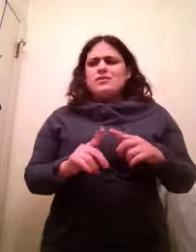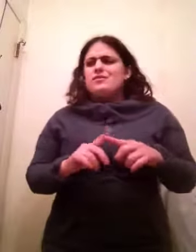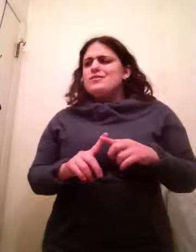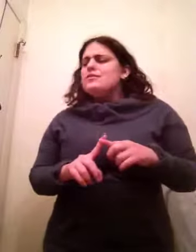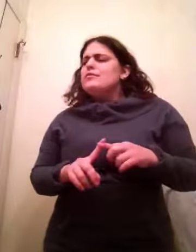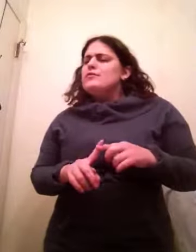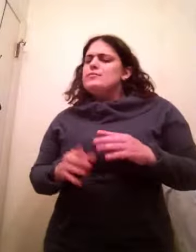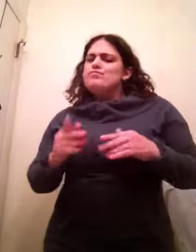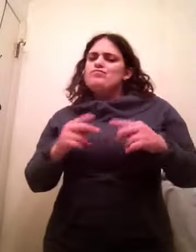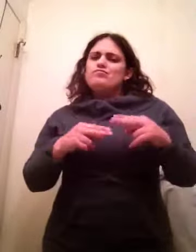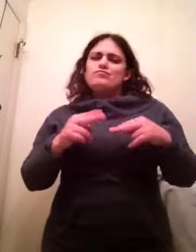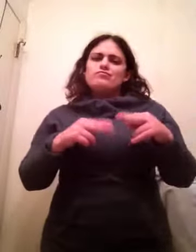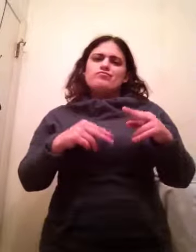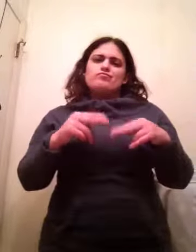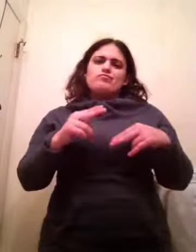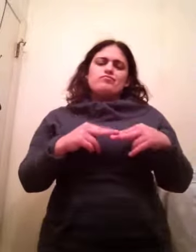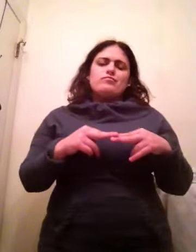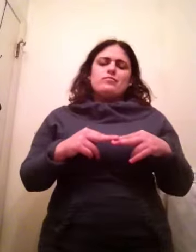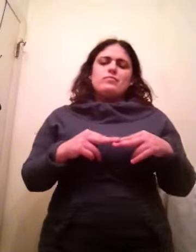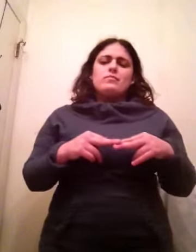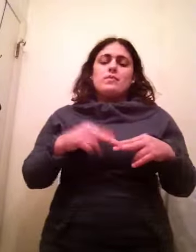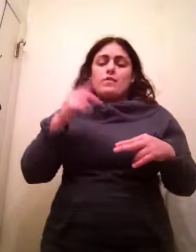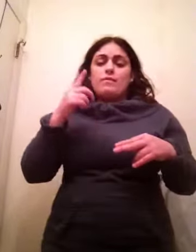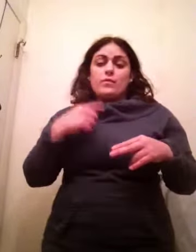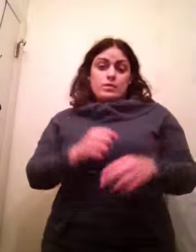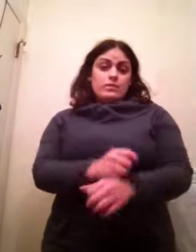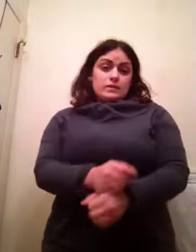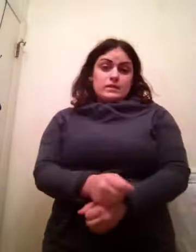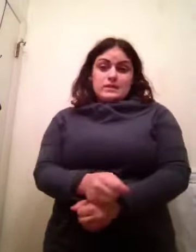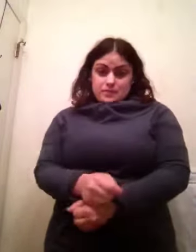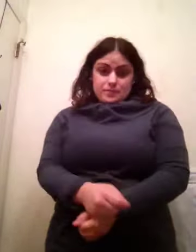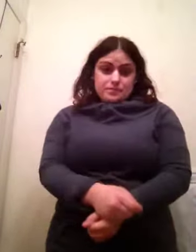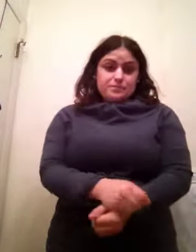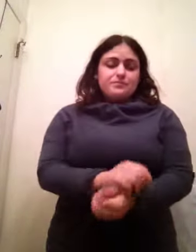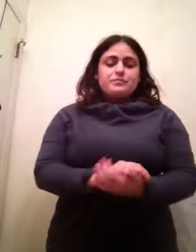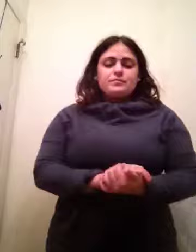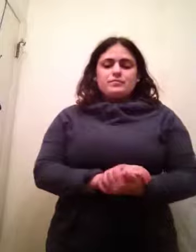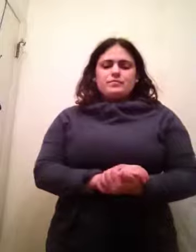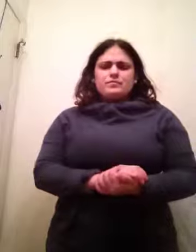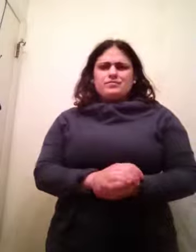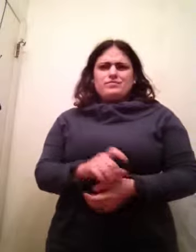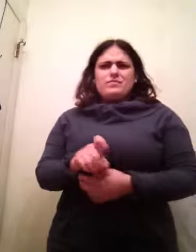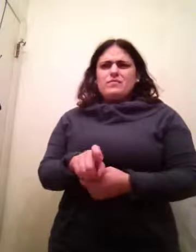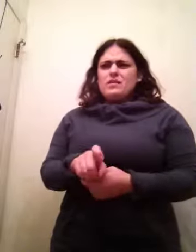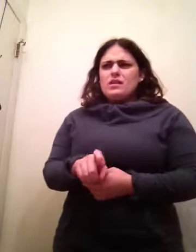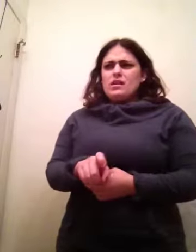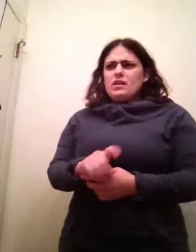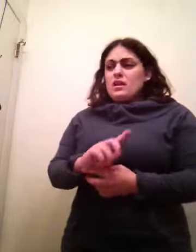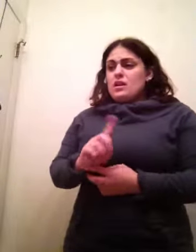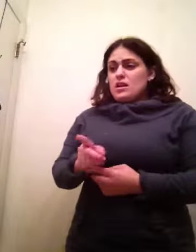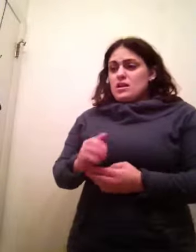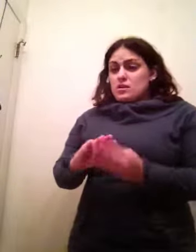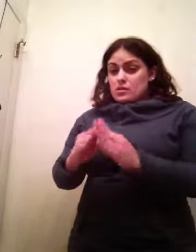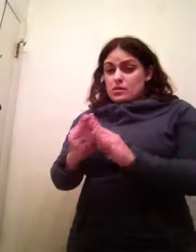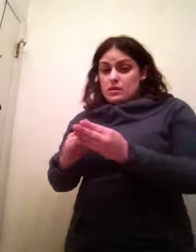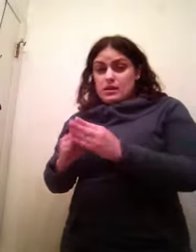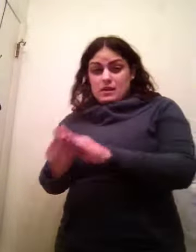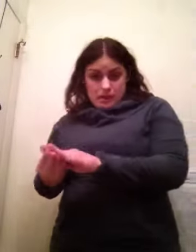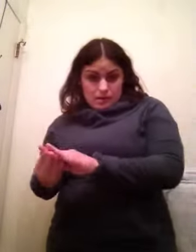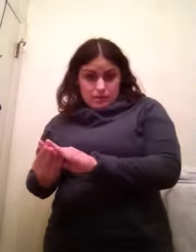right? But did they have to go to town to buy their soap? Butter? How about food?